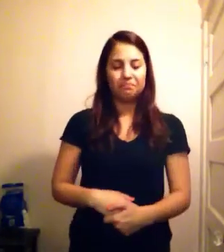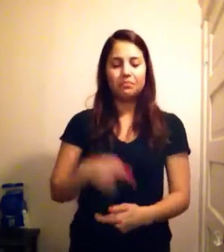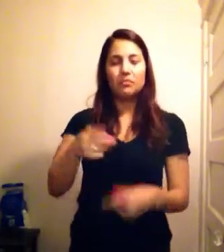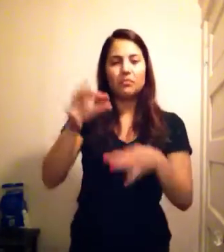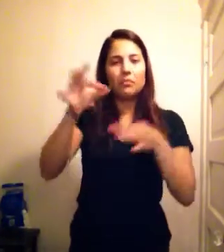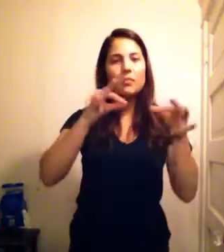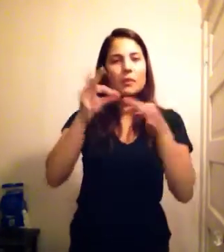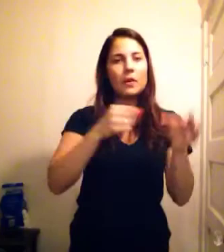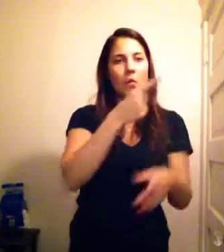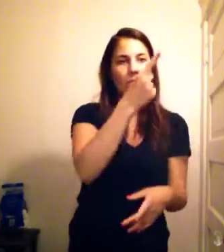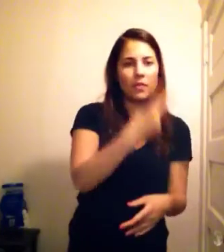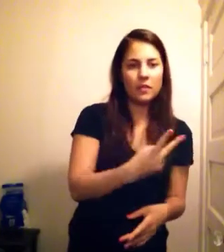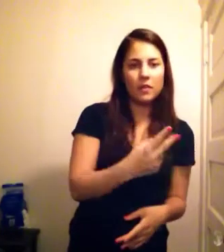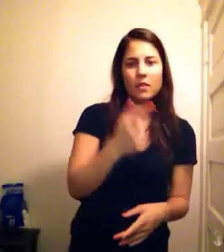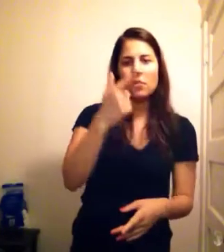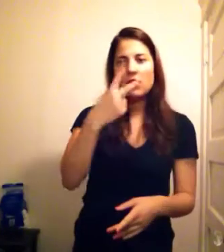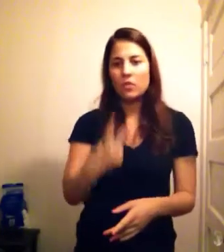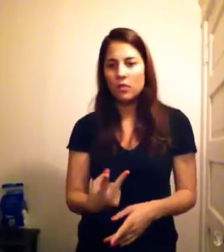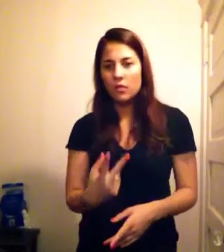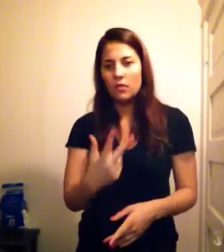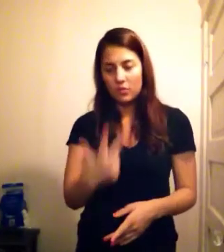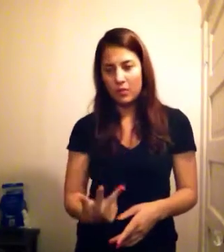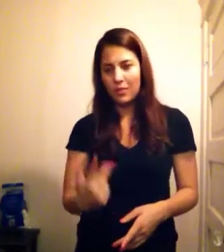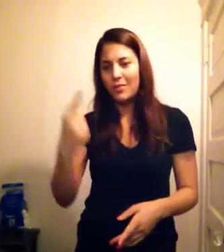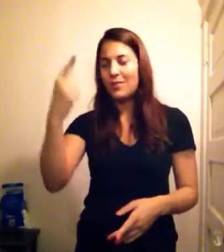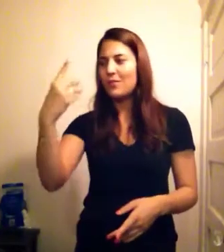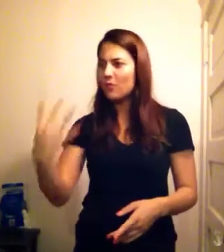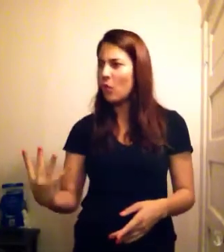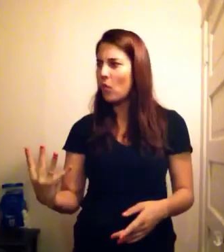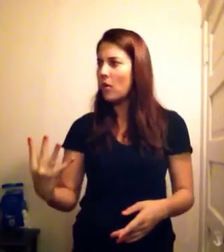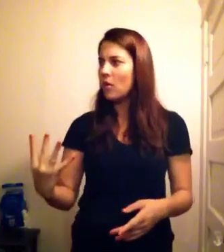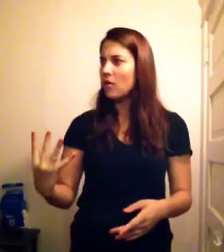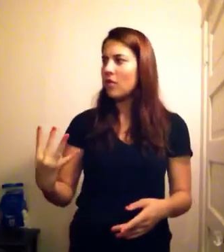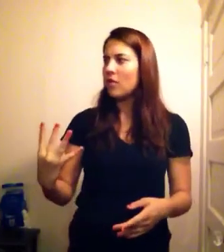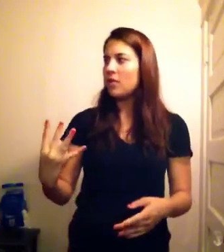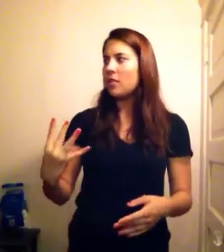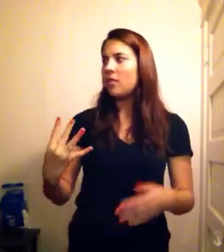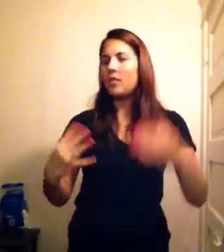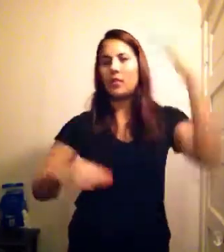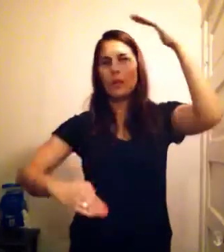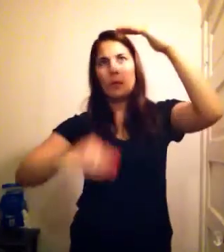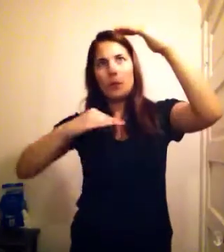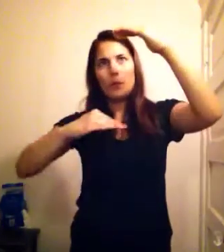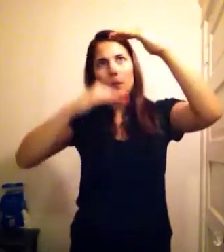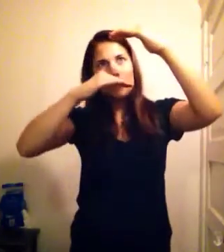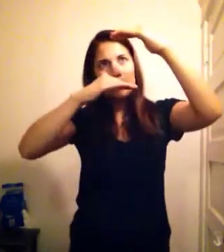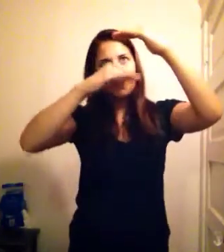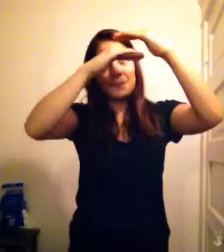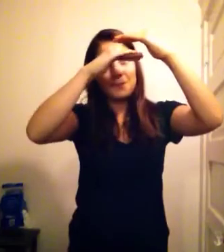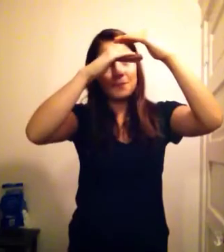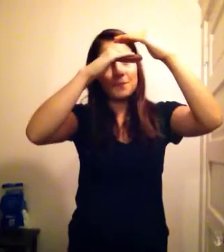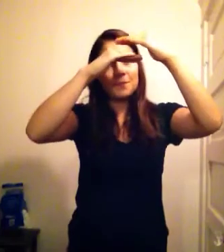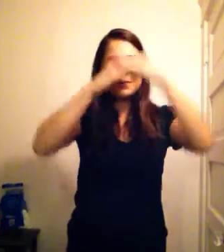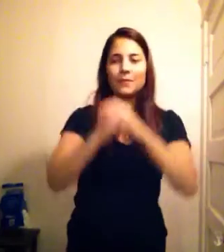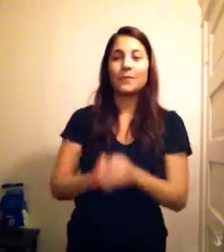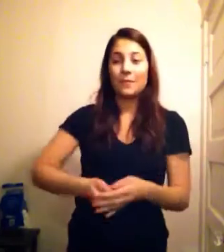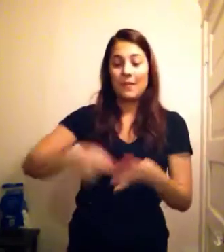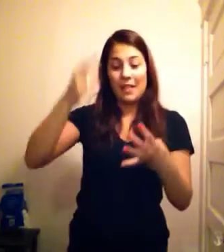for a quarter of the space. Your next challenge is to describe the piece in 4 sentences. Your final challenge is